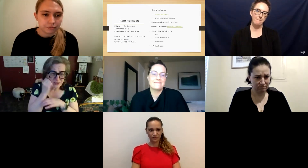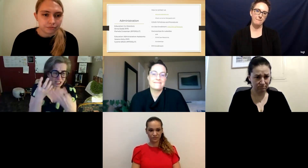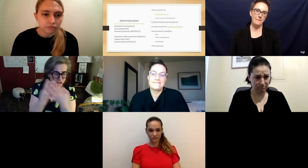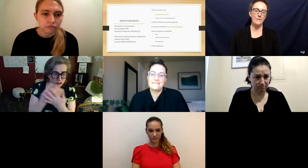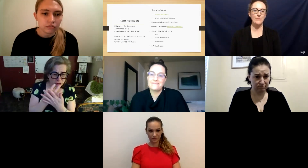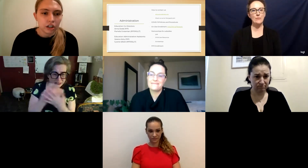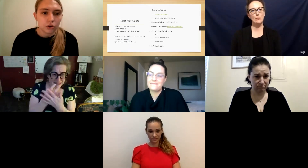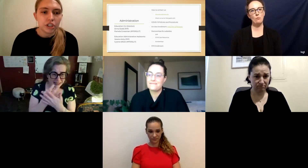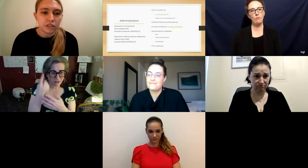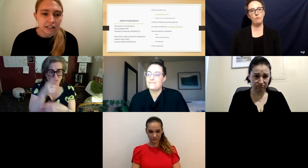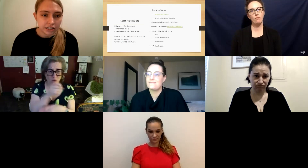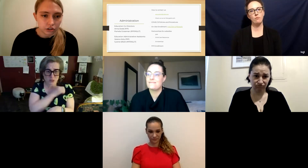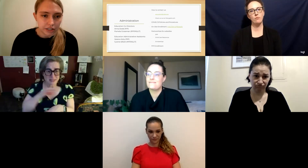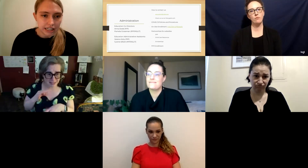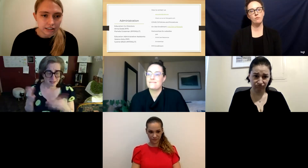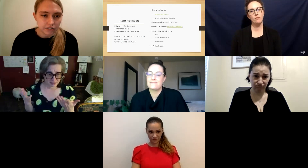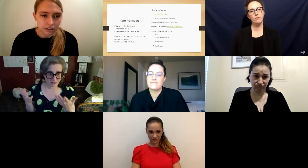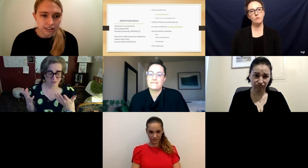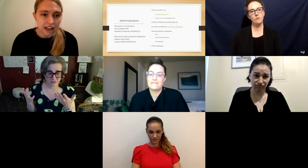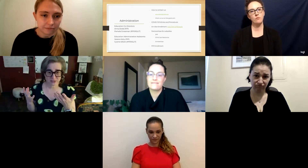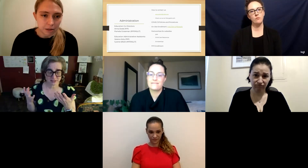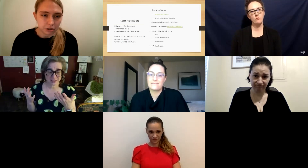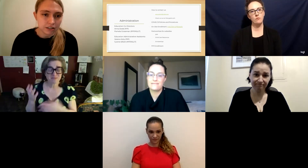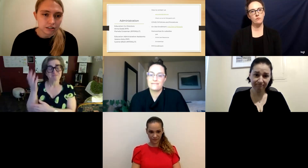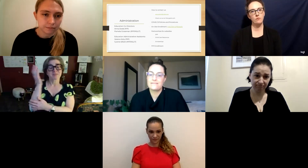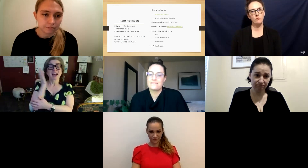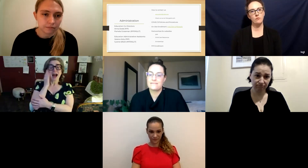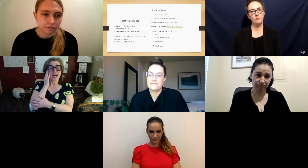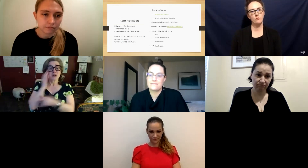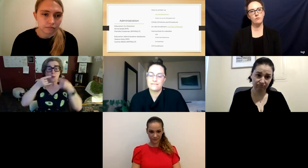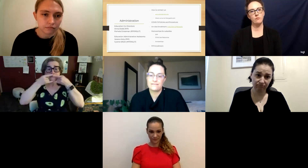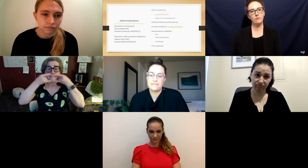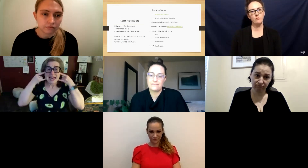Also, we do daily screenings for the staff members.